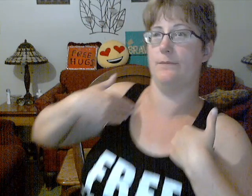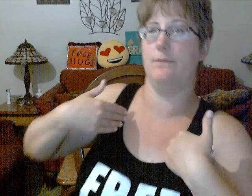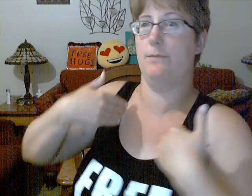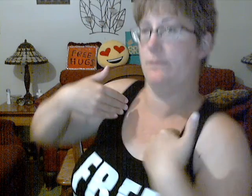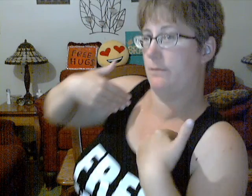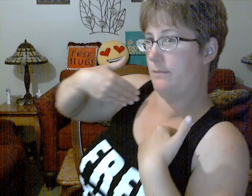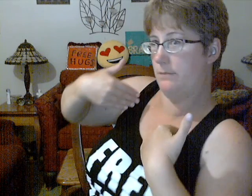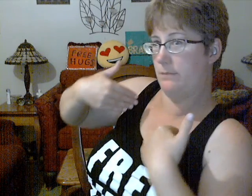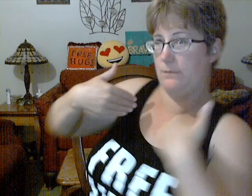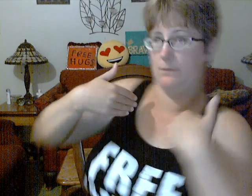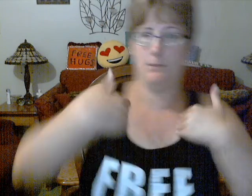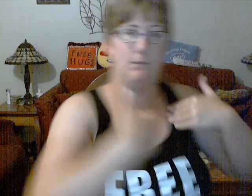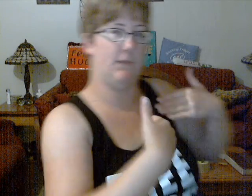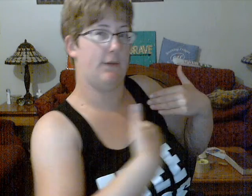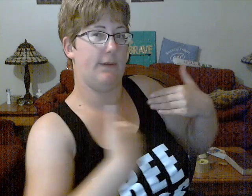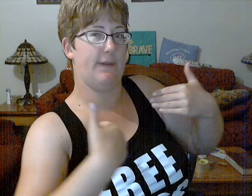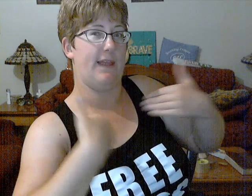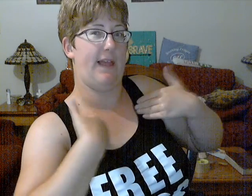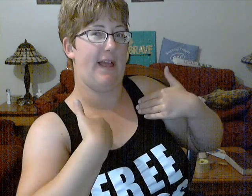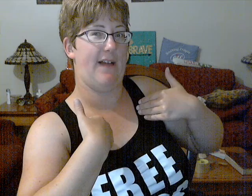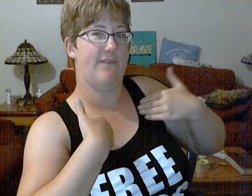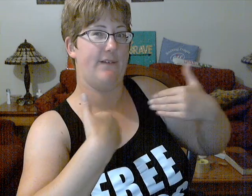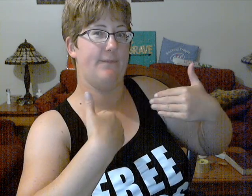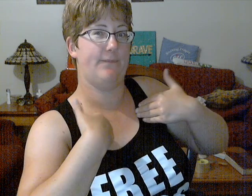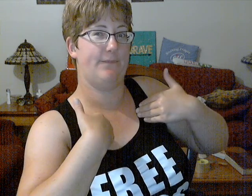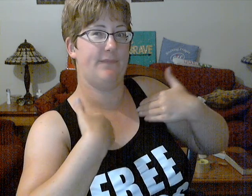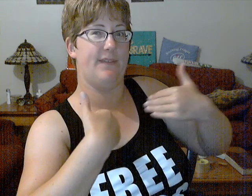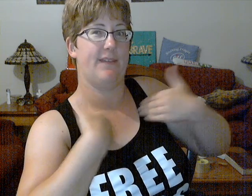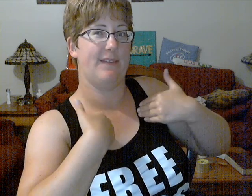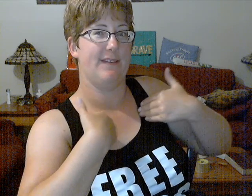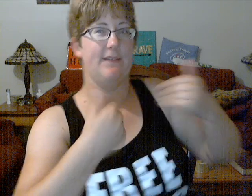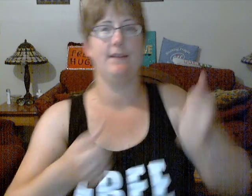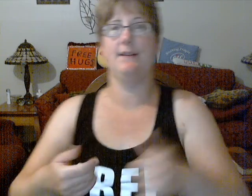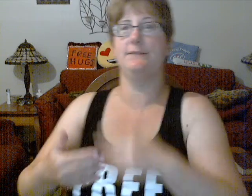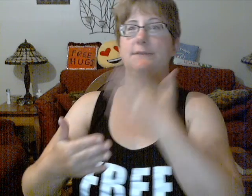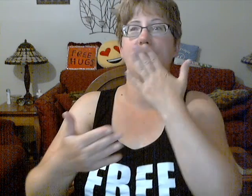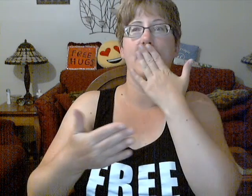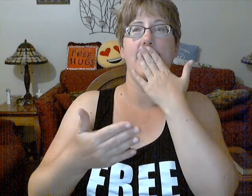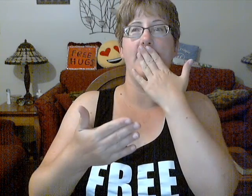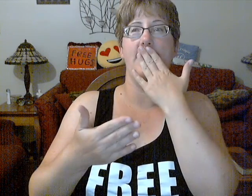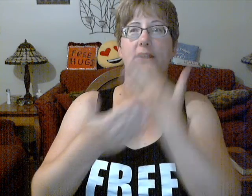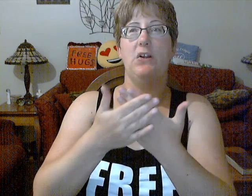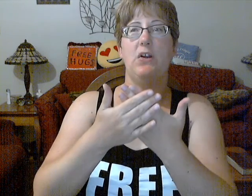Have a good